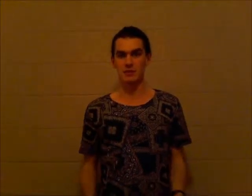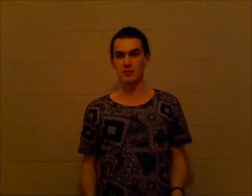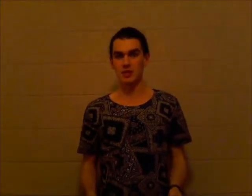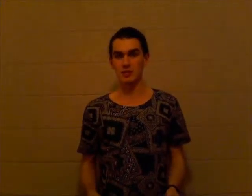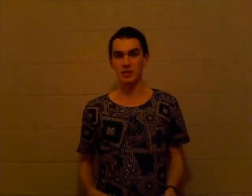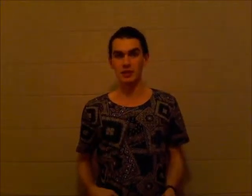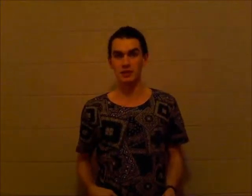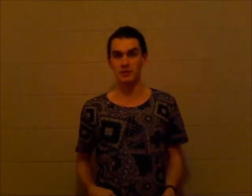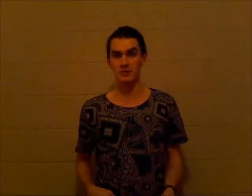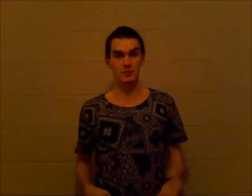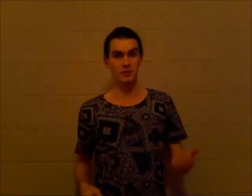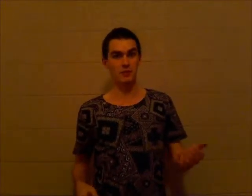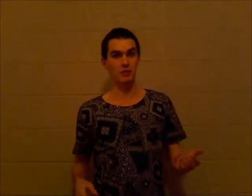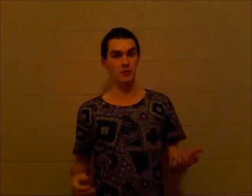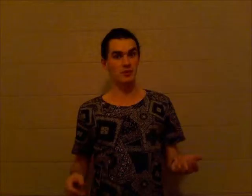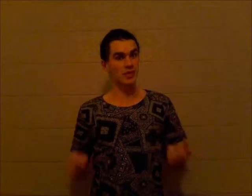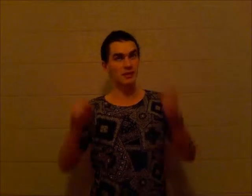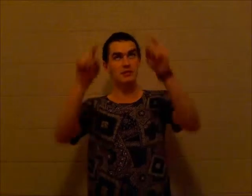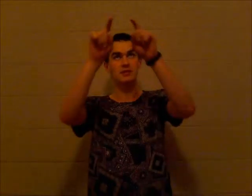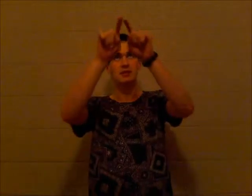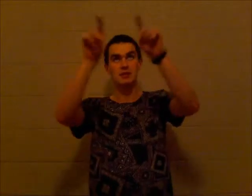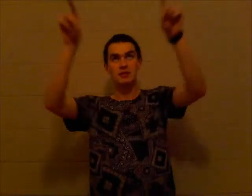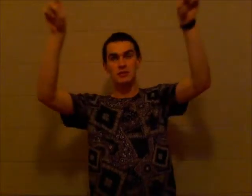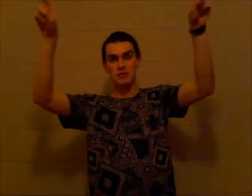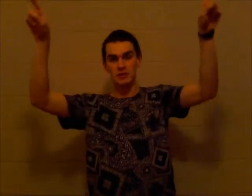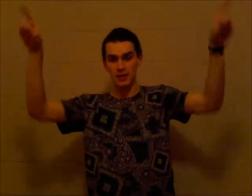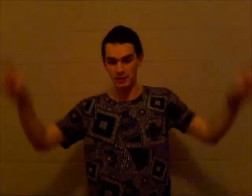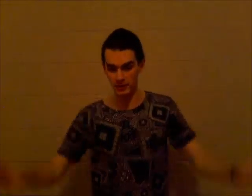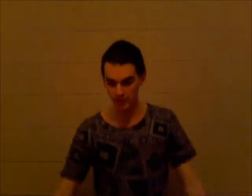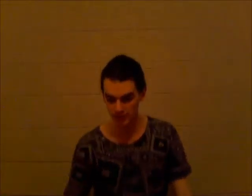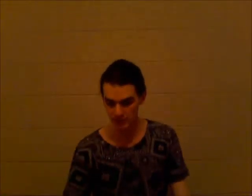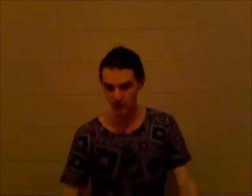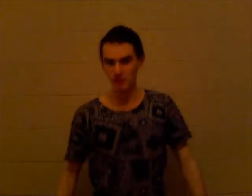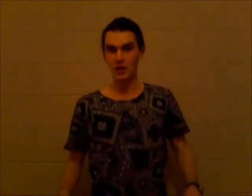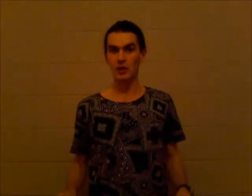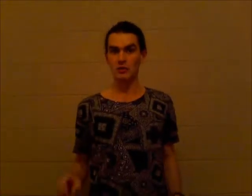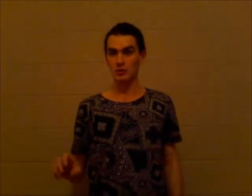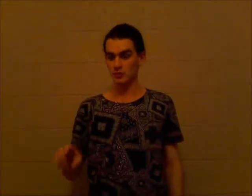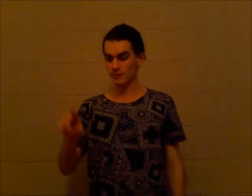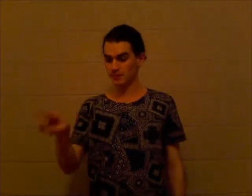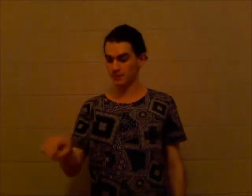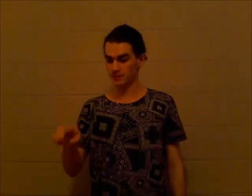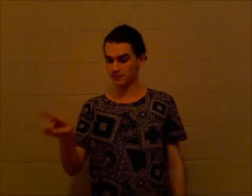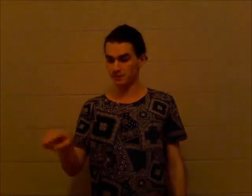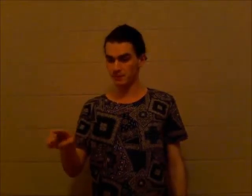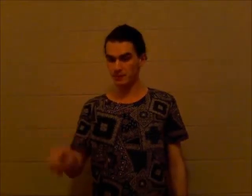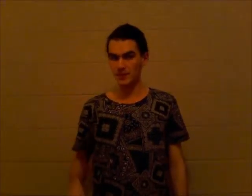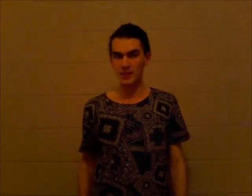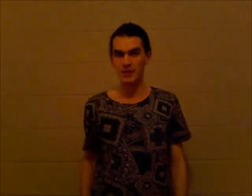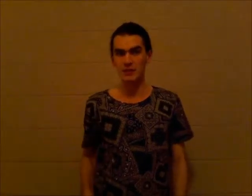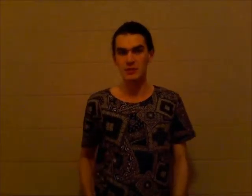for example, I can first of all use sass to outline a door, and then use